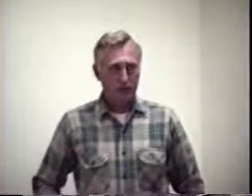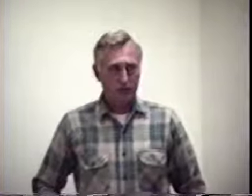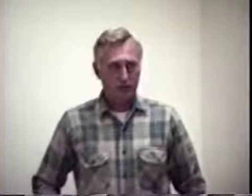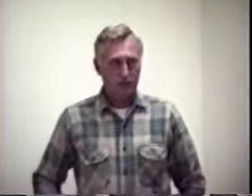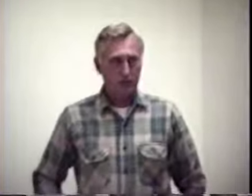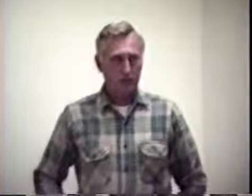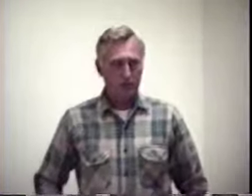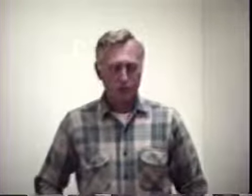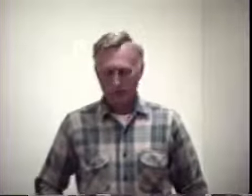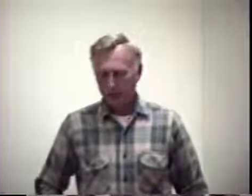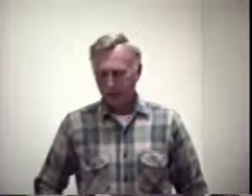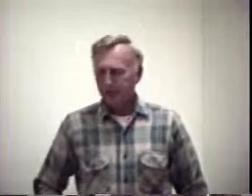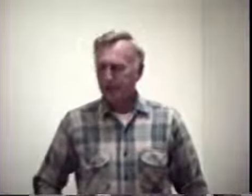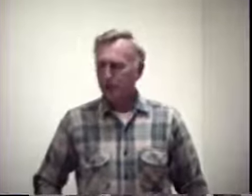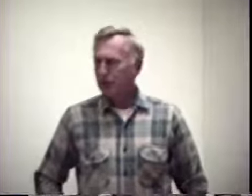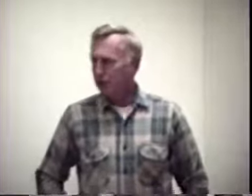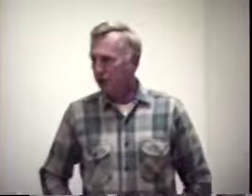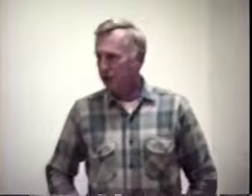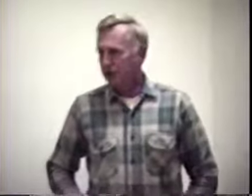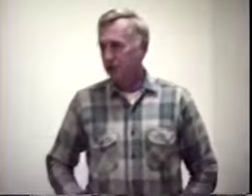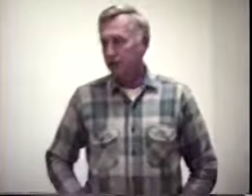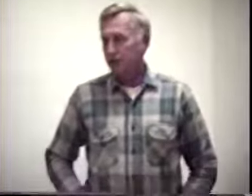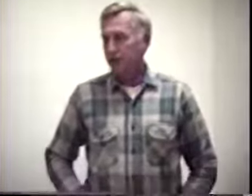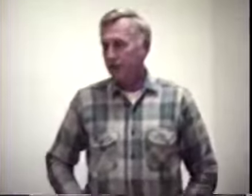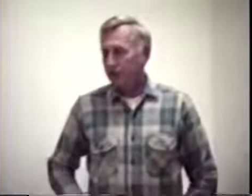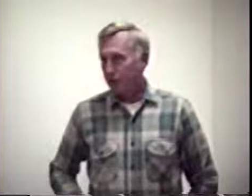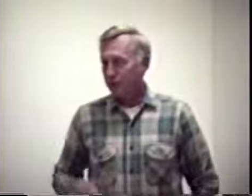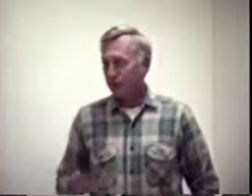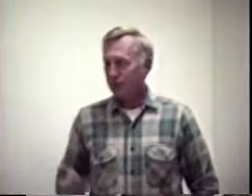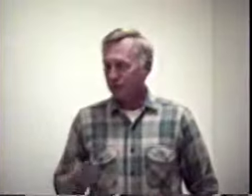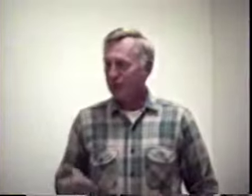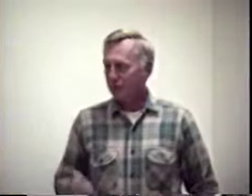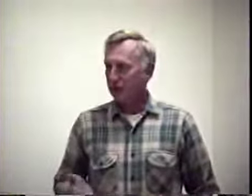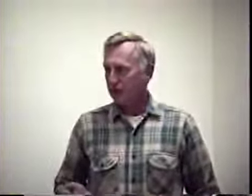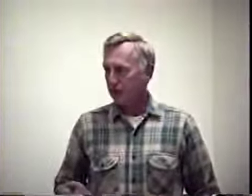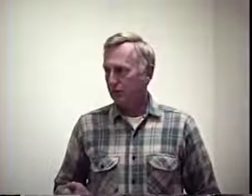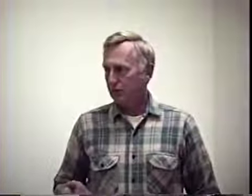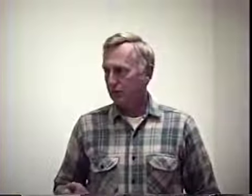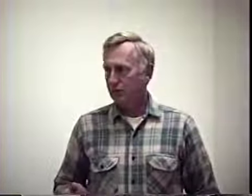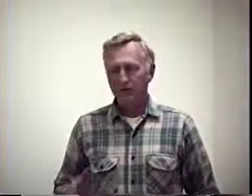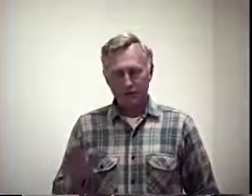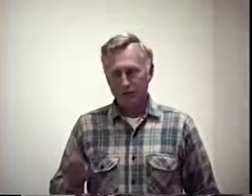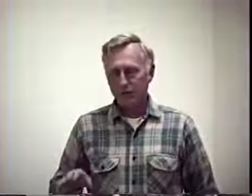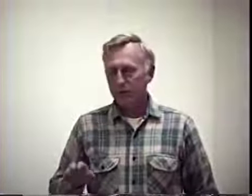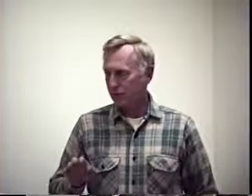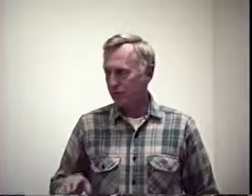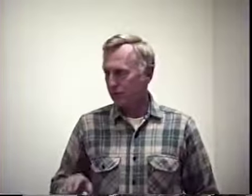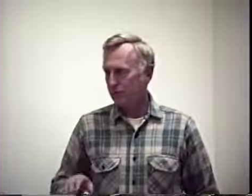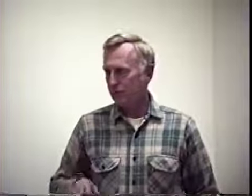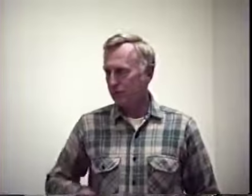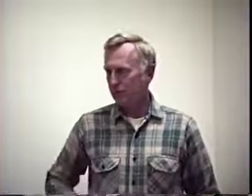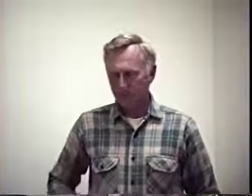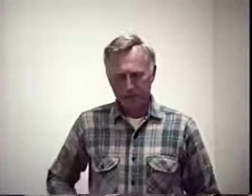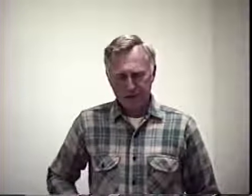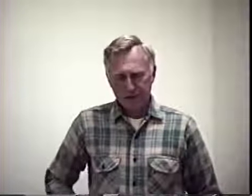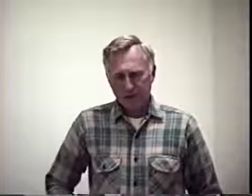at the Rendezvous. And when I saw that, I decided, well, this is the way for me to learn. I mean, this is one of the ways for me to learn.